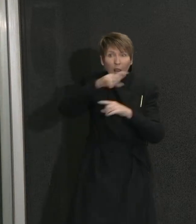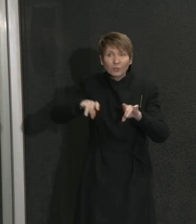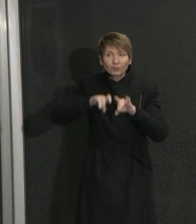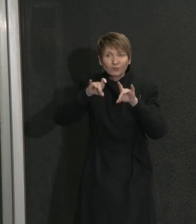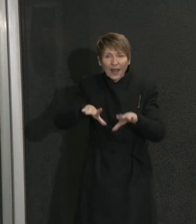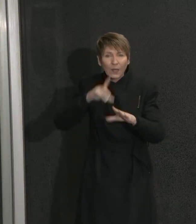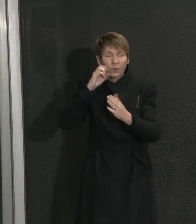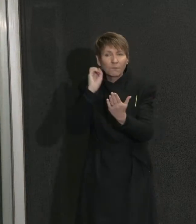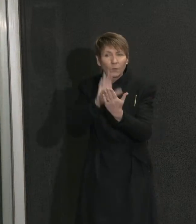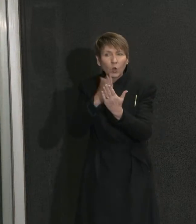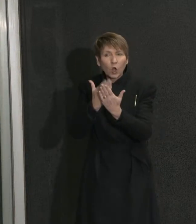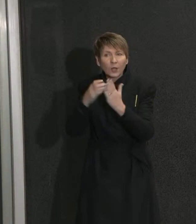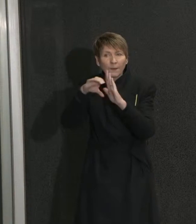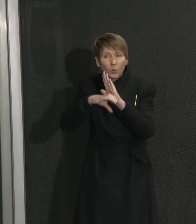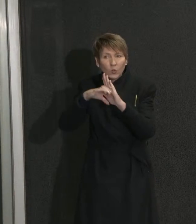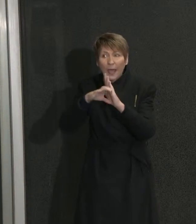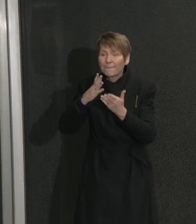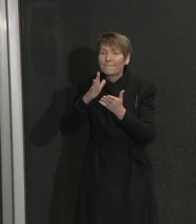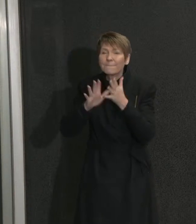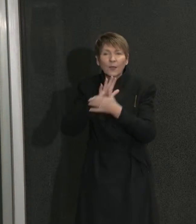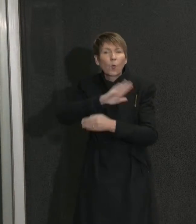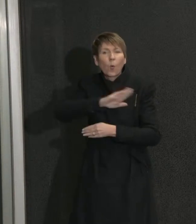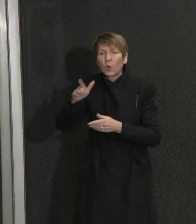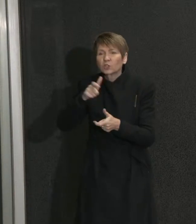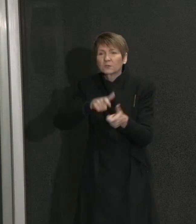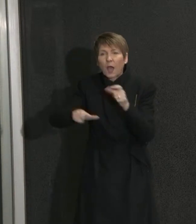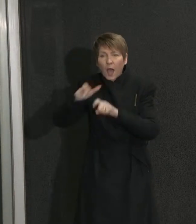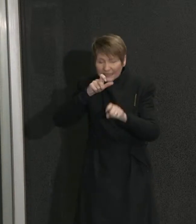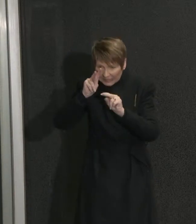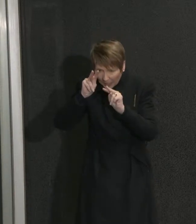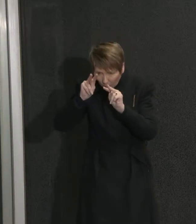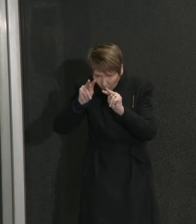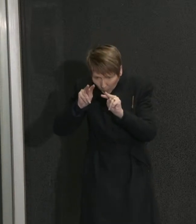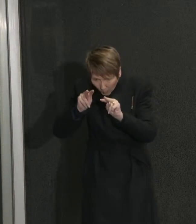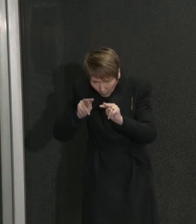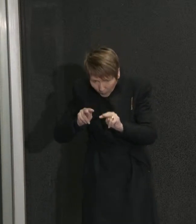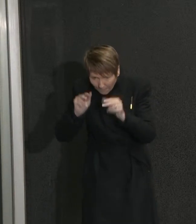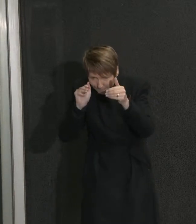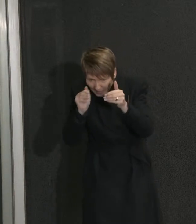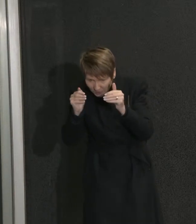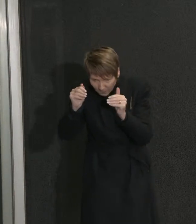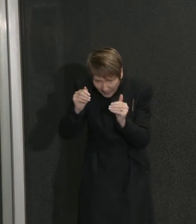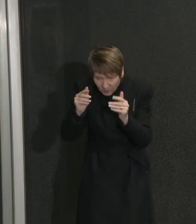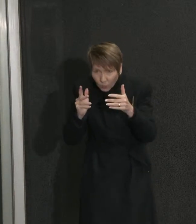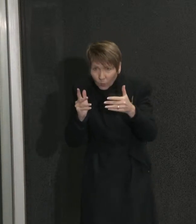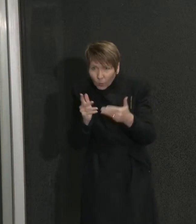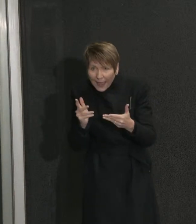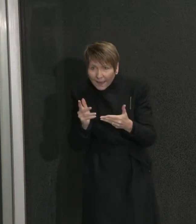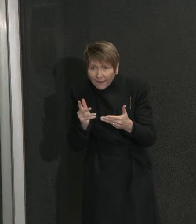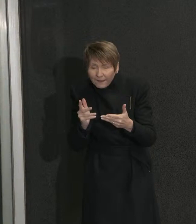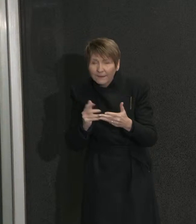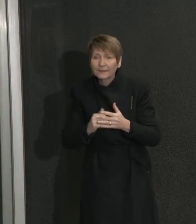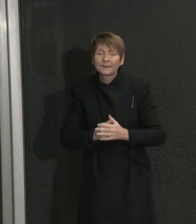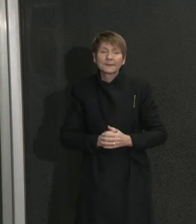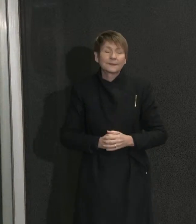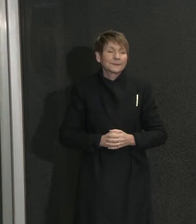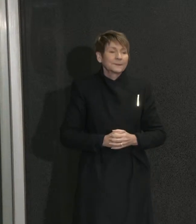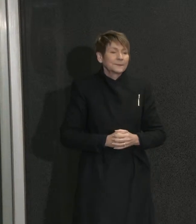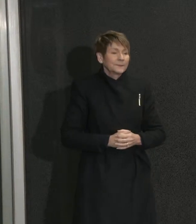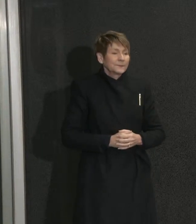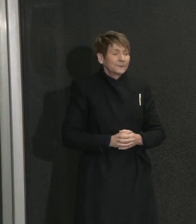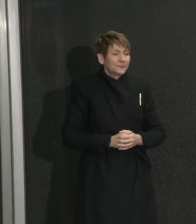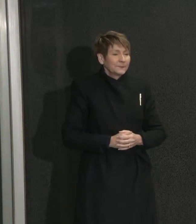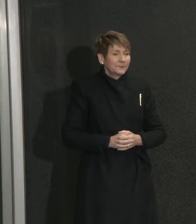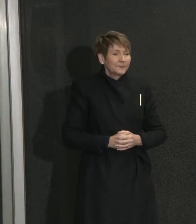time that's happened. The City of Maribyrnong case and the returnees from New South Wales that they interacted with, those returnees have tested positive, but